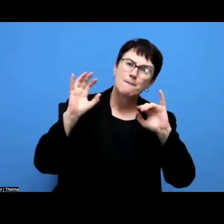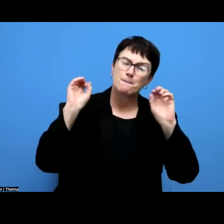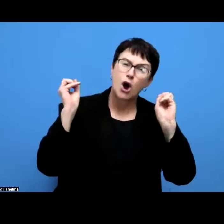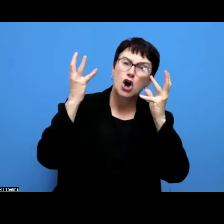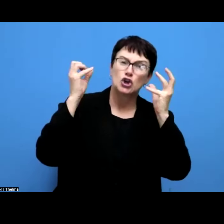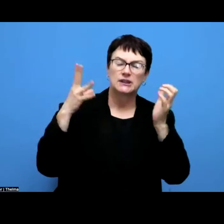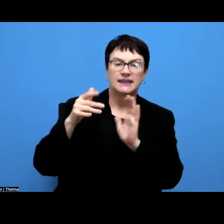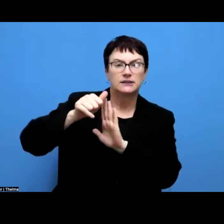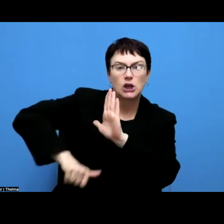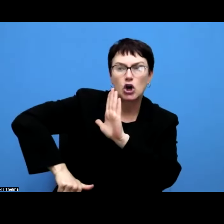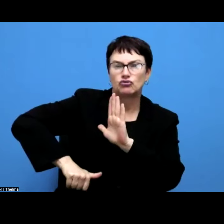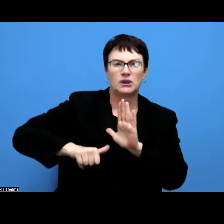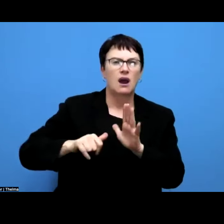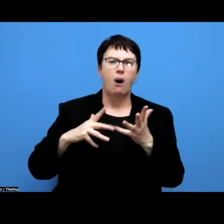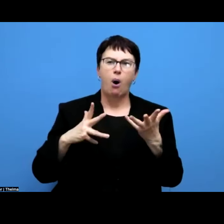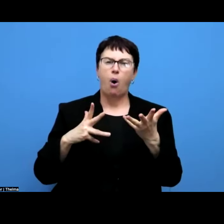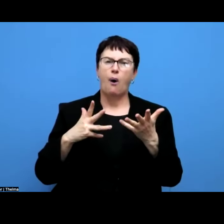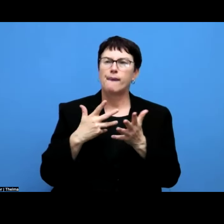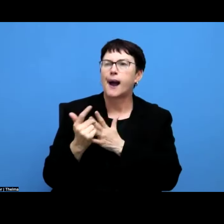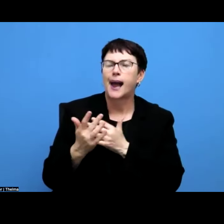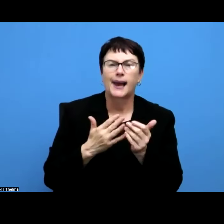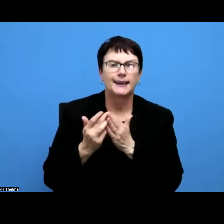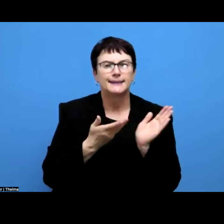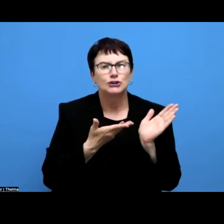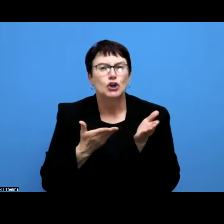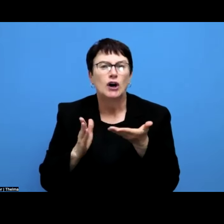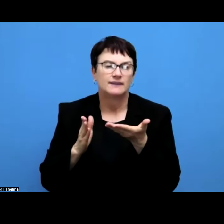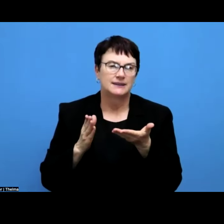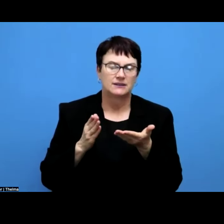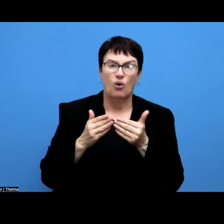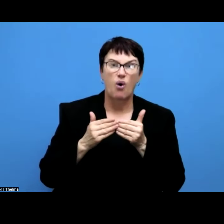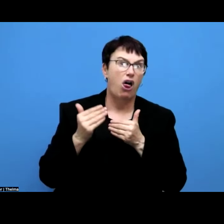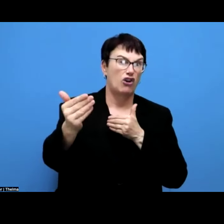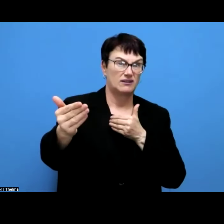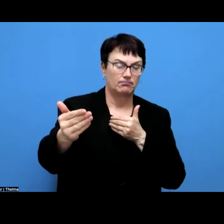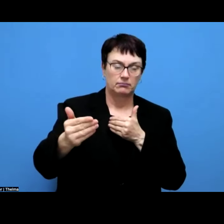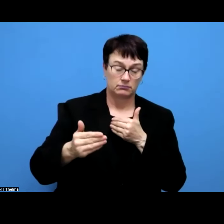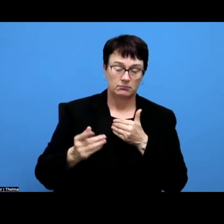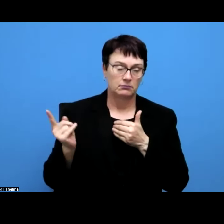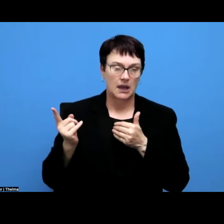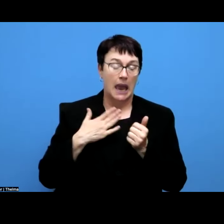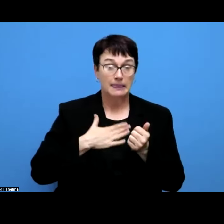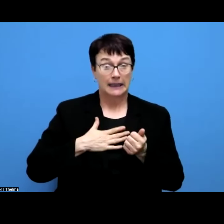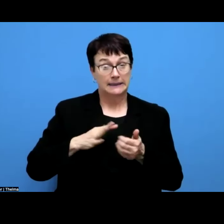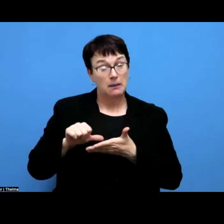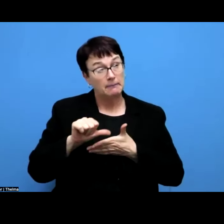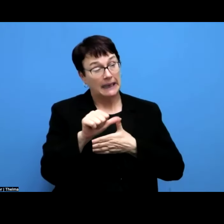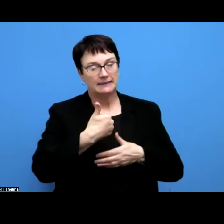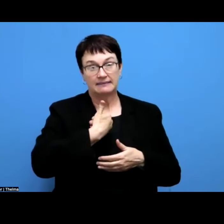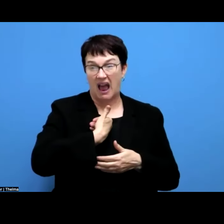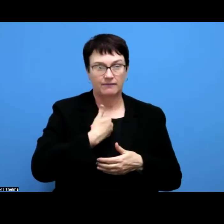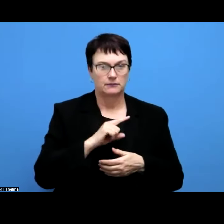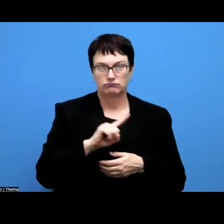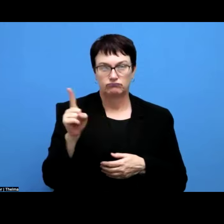cancer, diabetes, cardiovascular diseases, and all other long-term. We also have a package for dialysis or